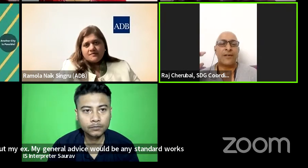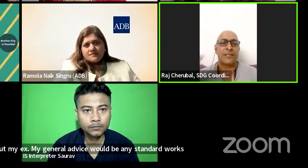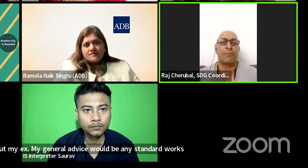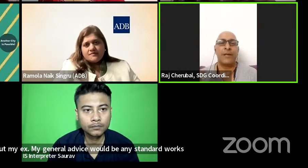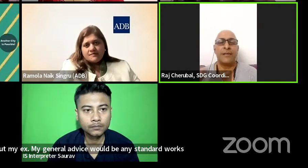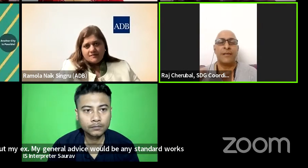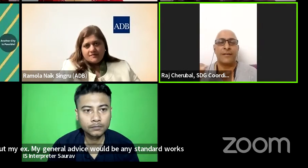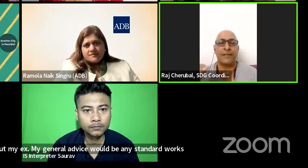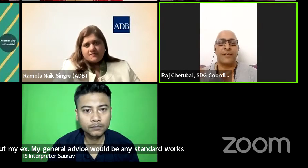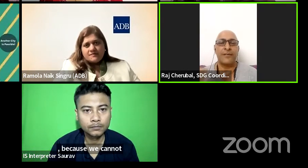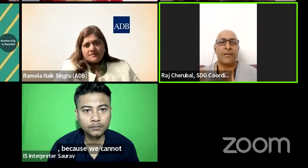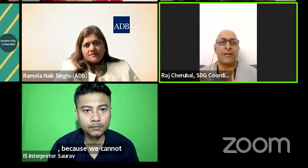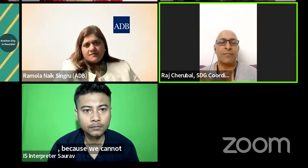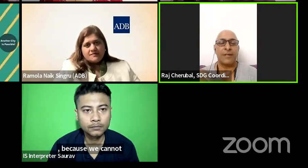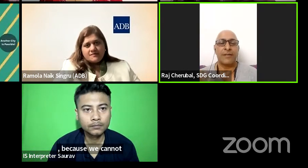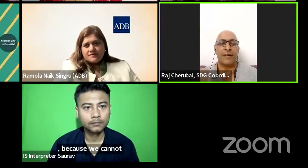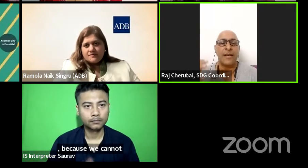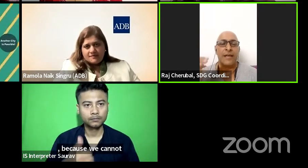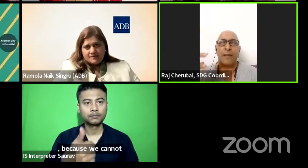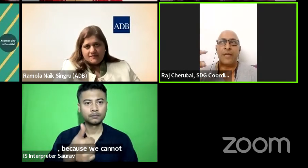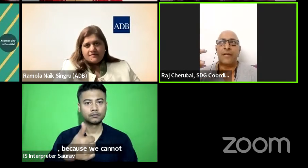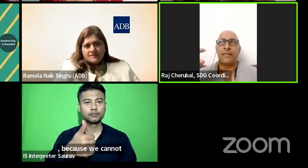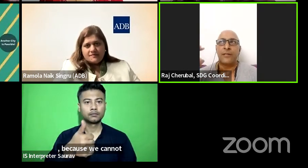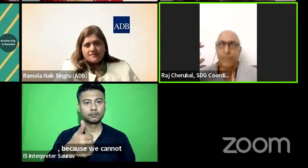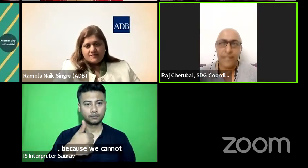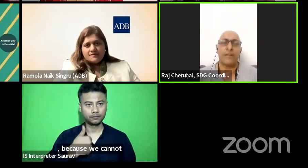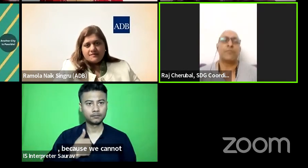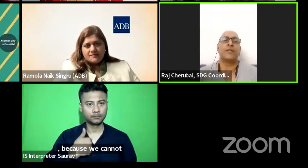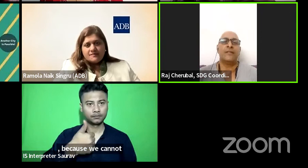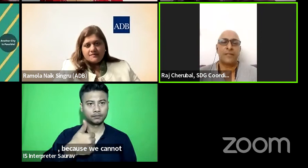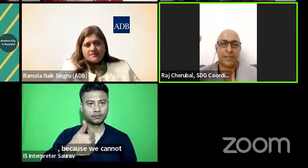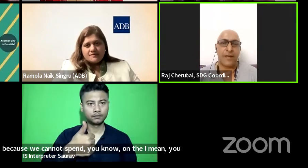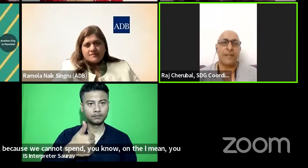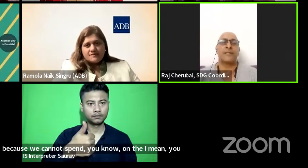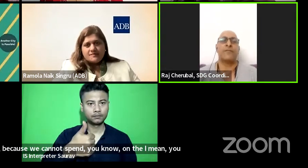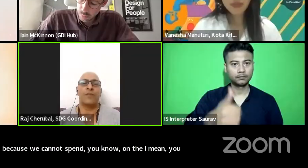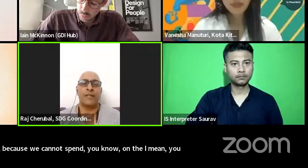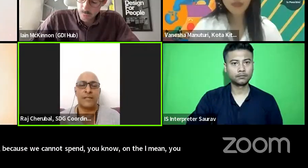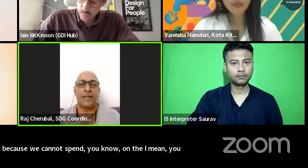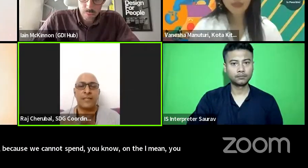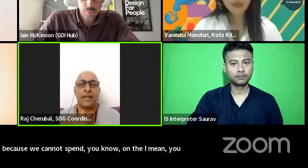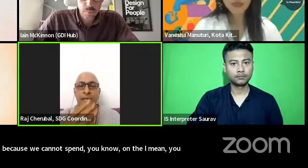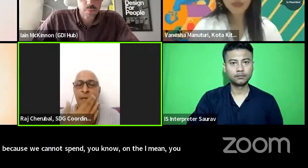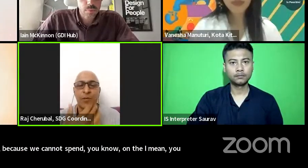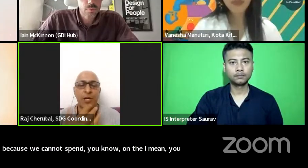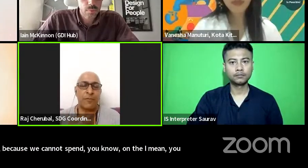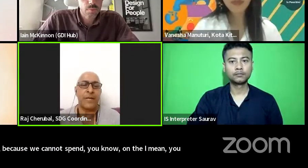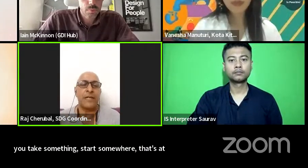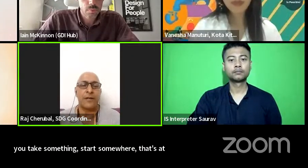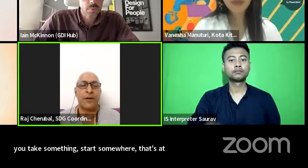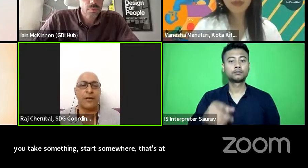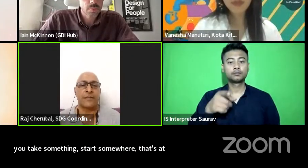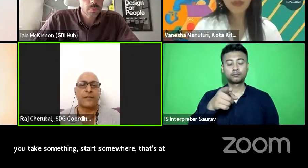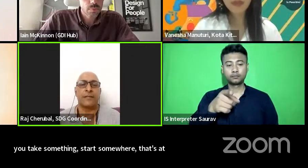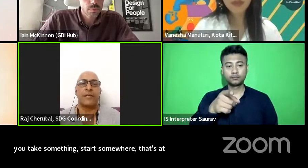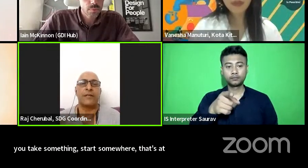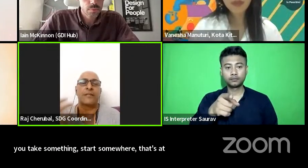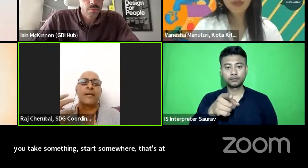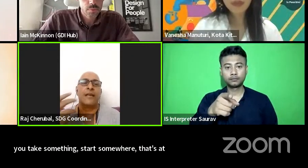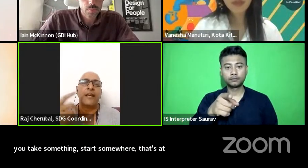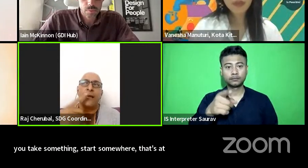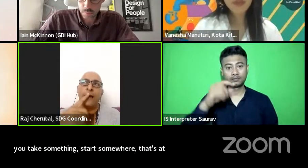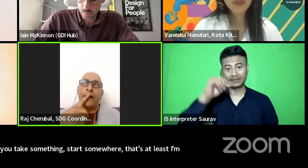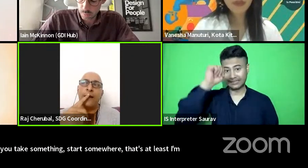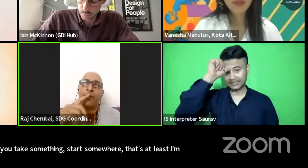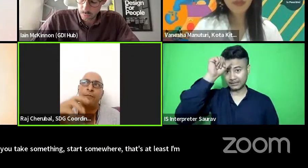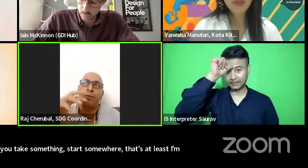we cannot spend I mean, you take something, start somewhere. That's at least I'm talking from Indian context, okay?